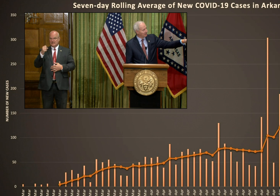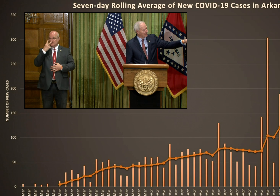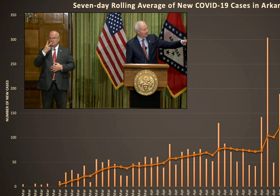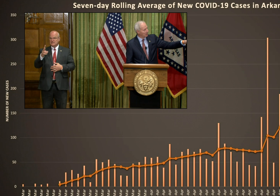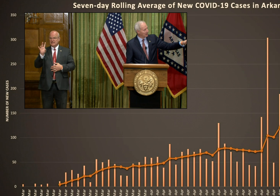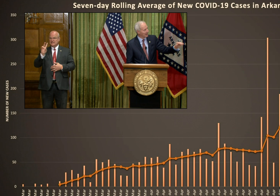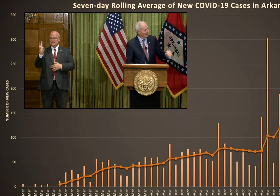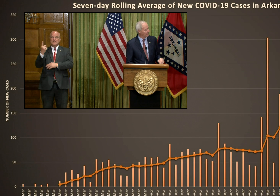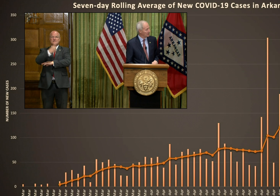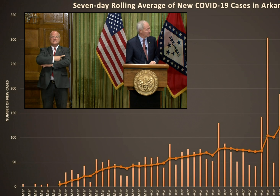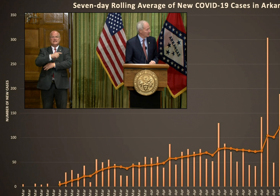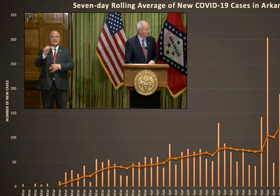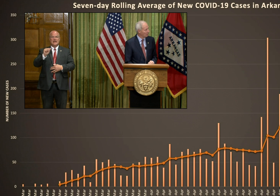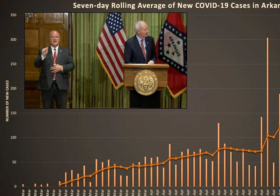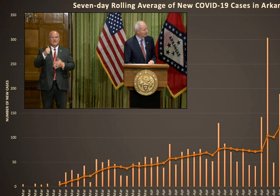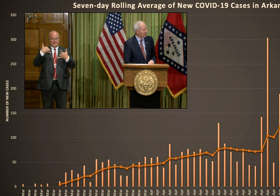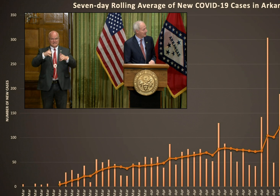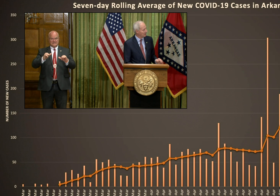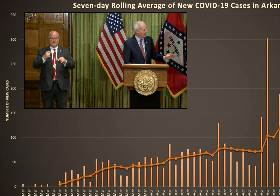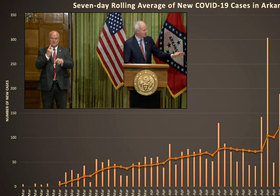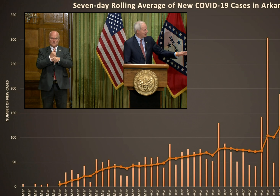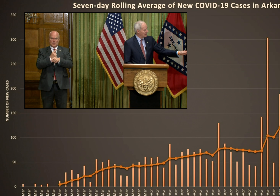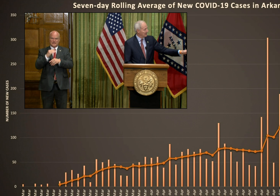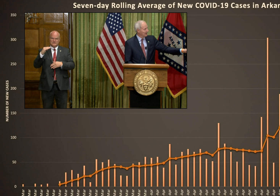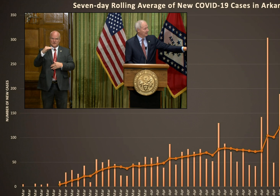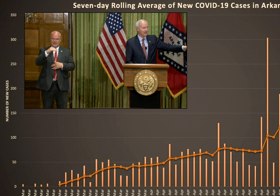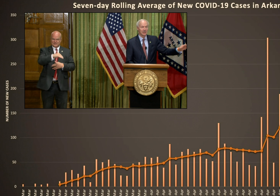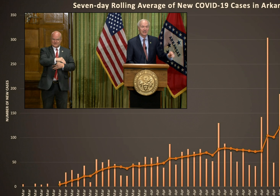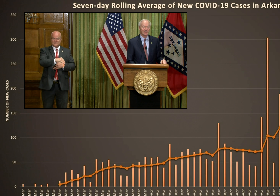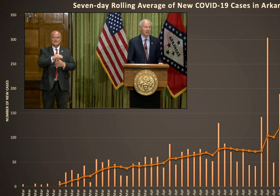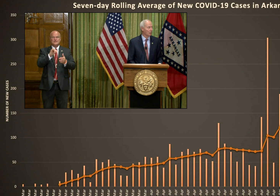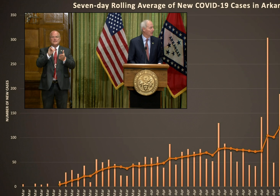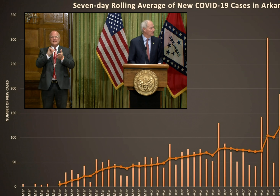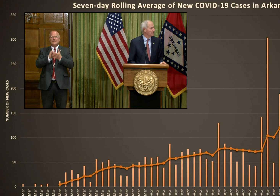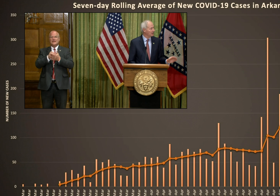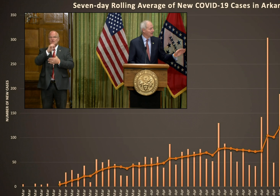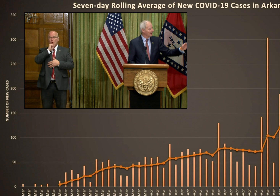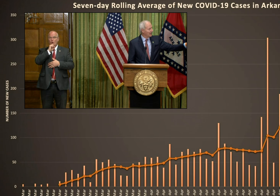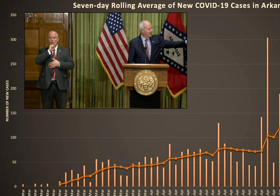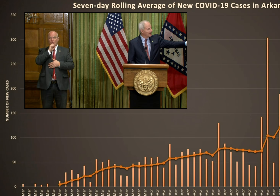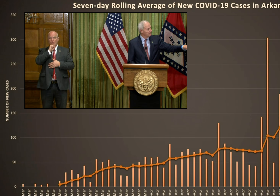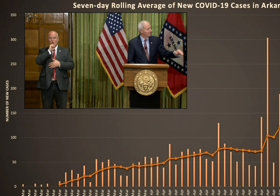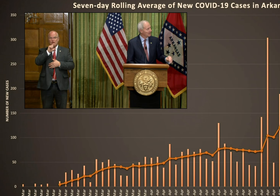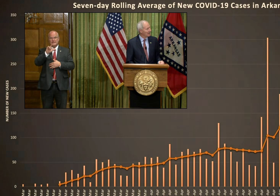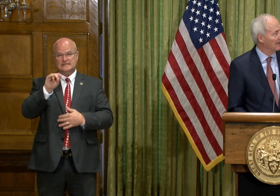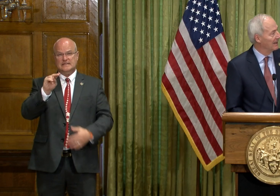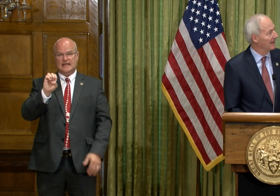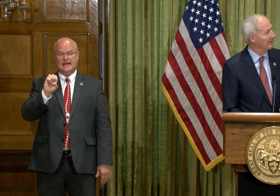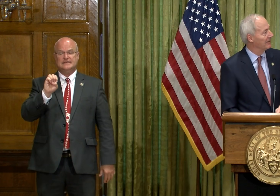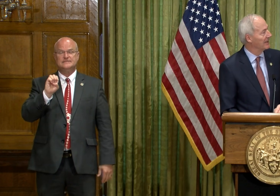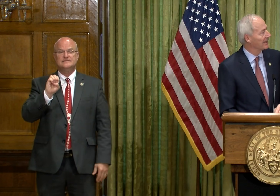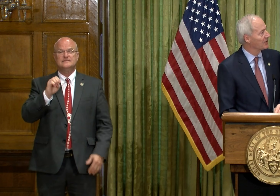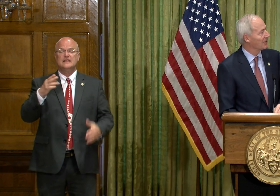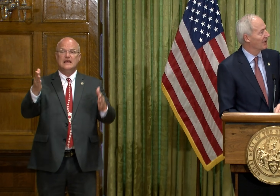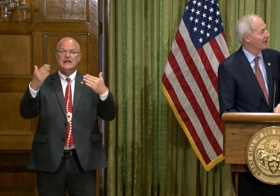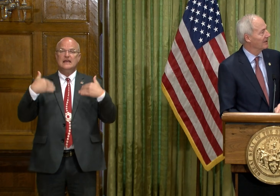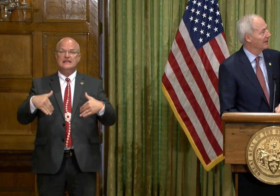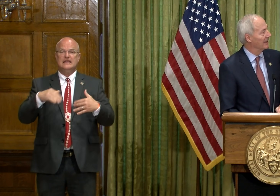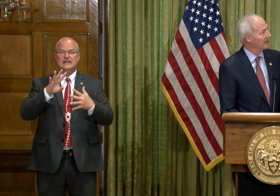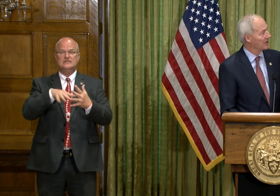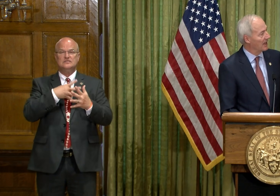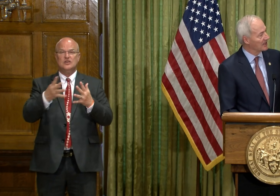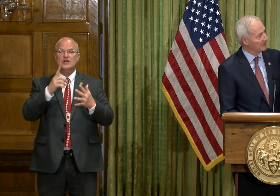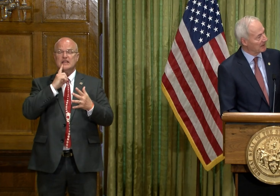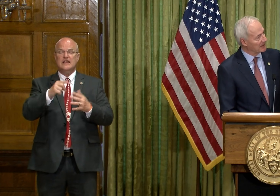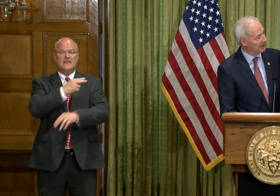see the 7-day rolling average is still going in the right direction. That's the orange line. And then the next